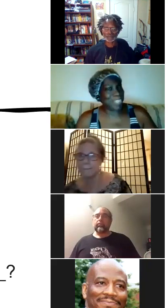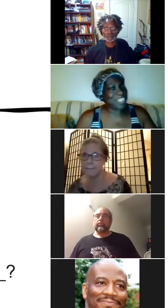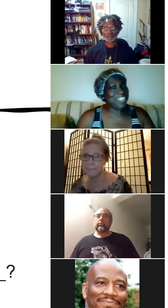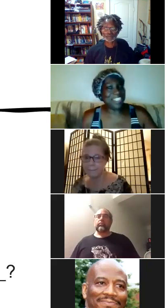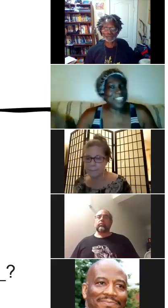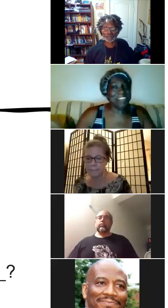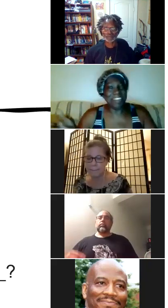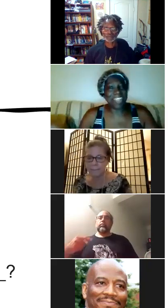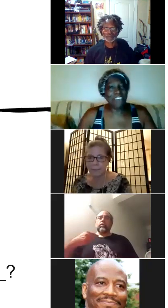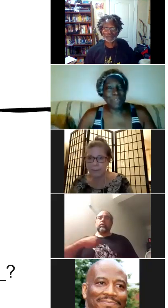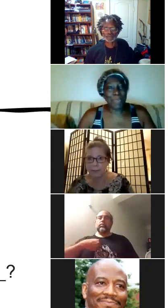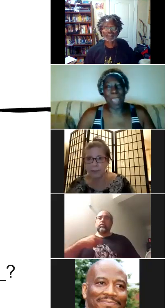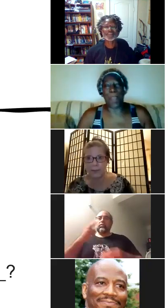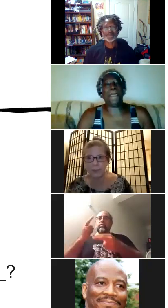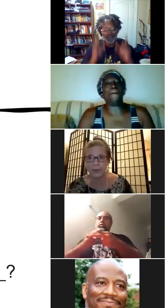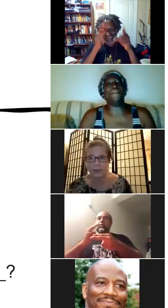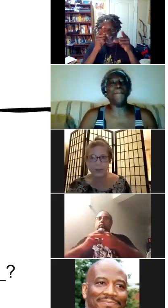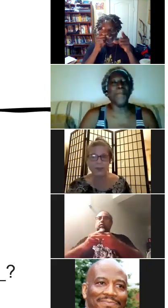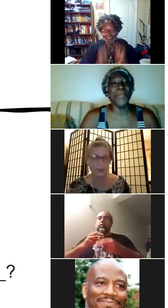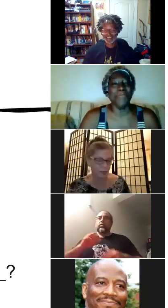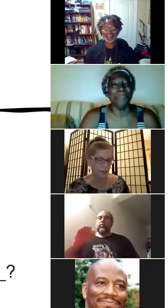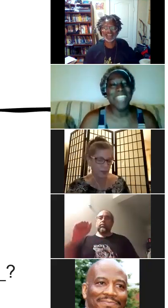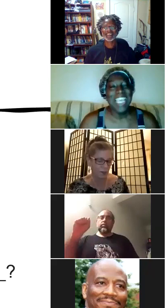Another reason to know the alphabet.